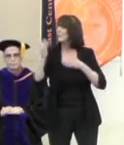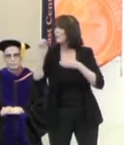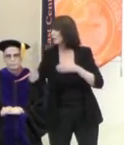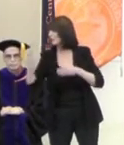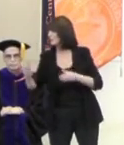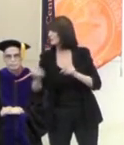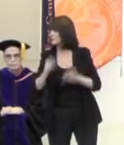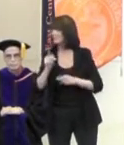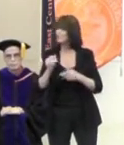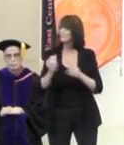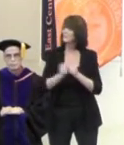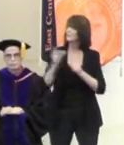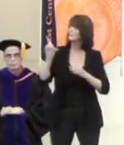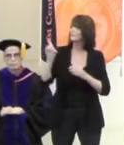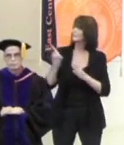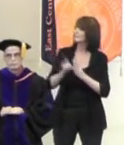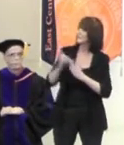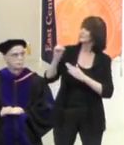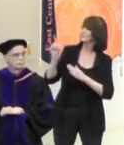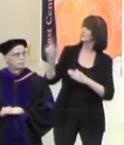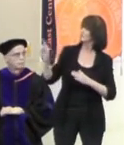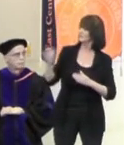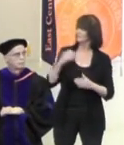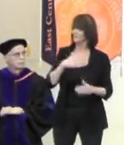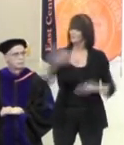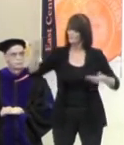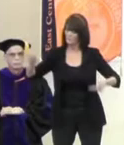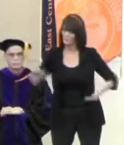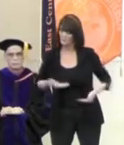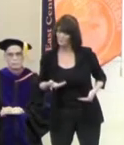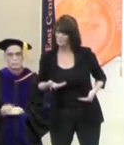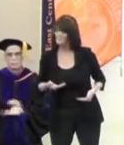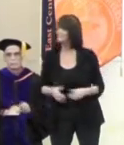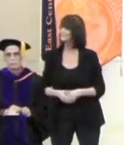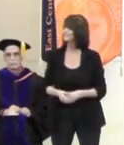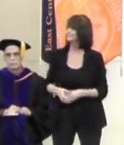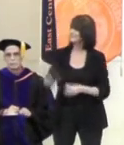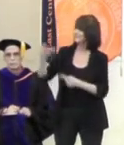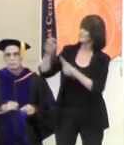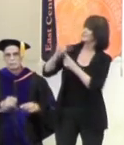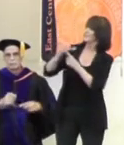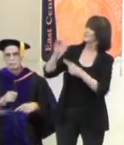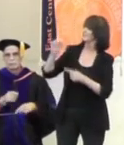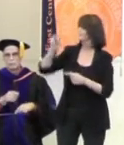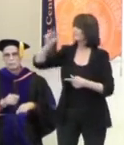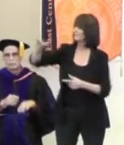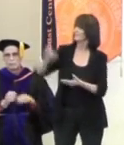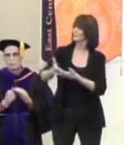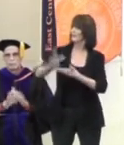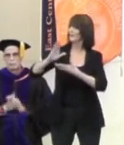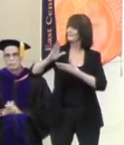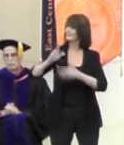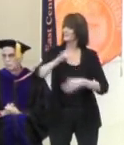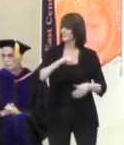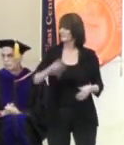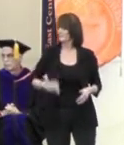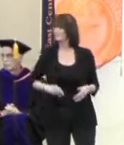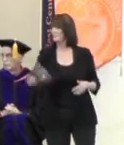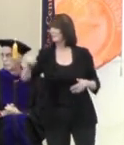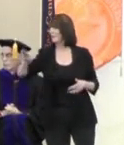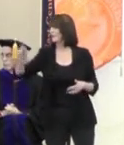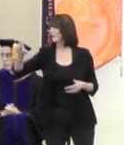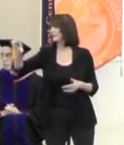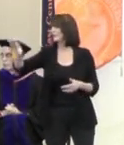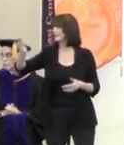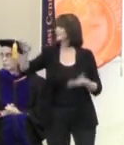developmental disabilities. Please welcome to the podium the champion of civil liberties, the prince of public